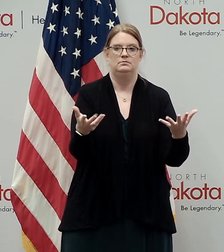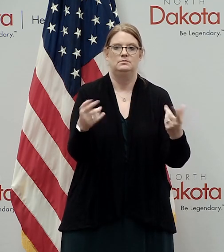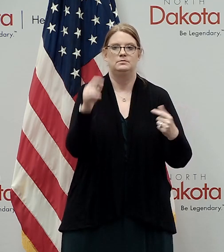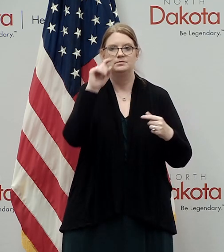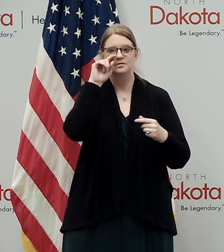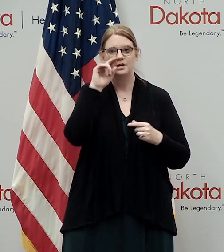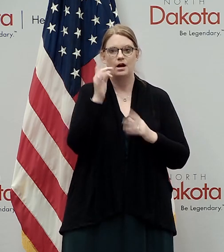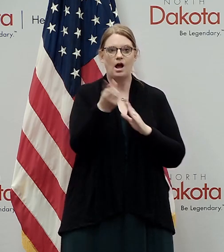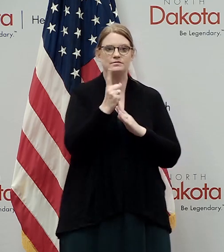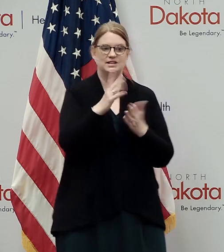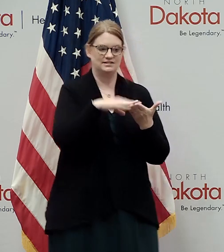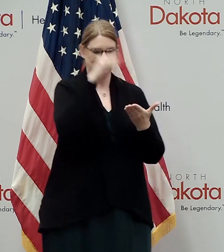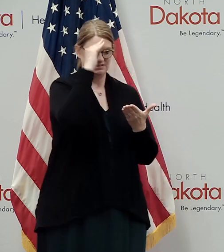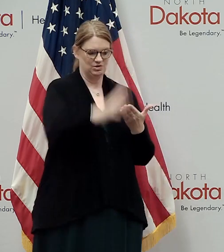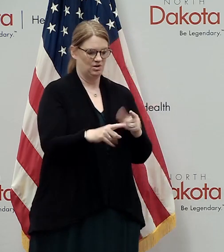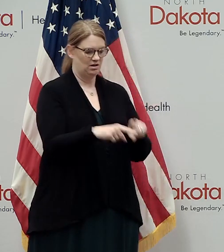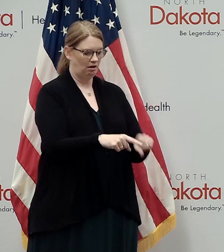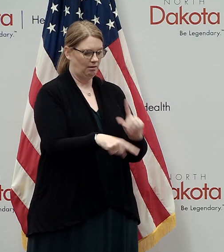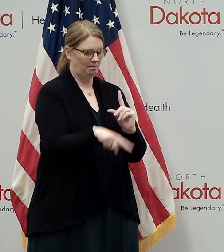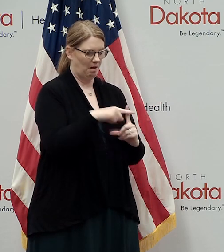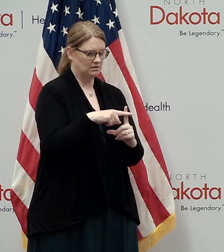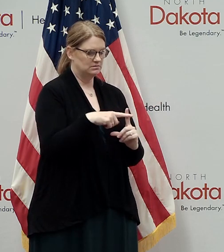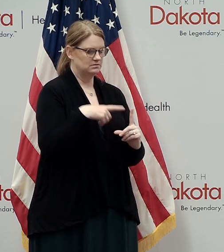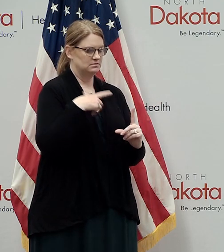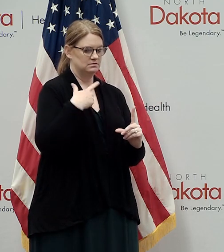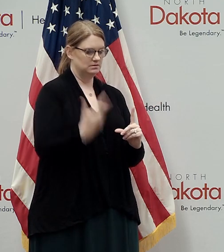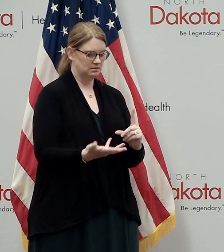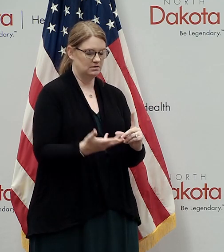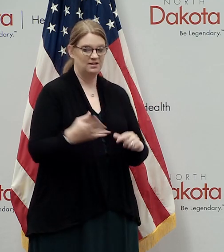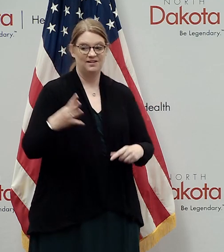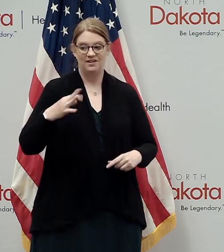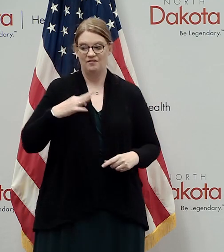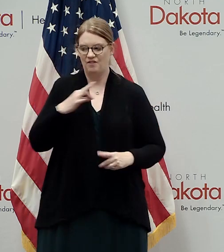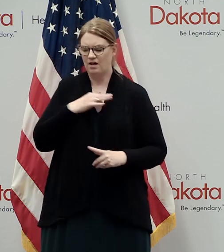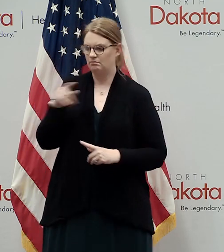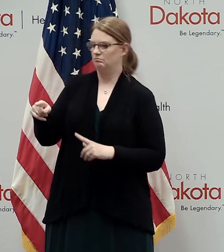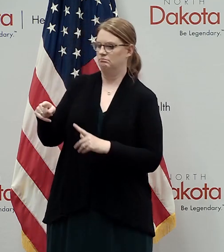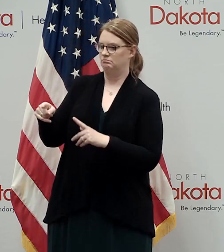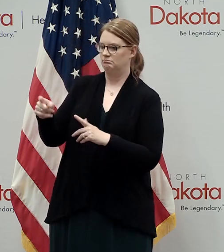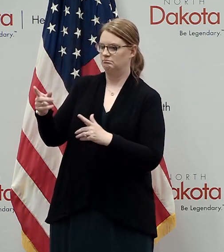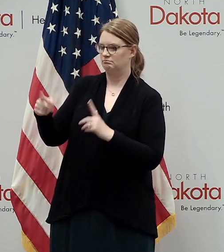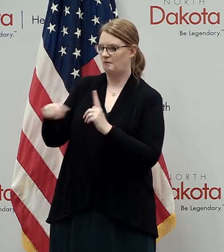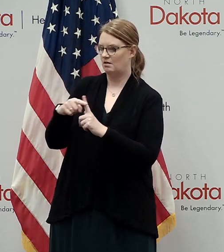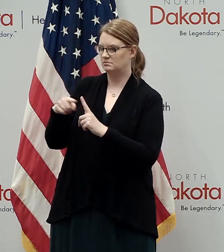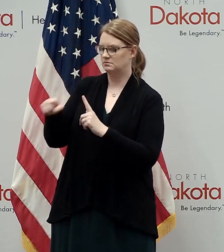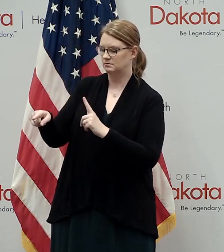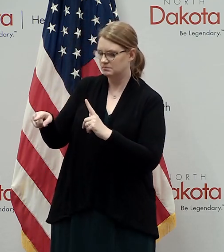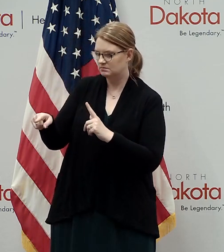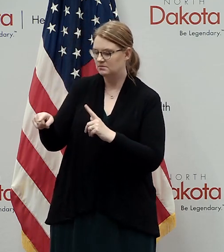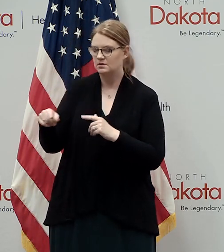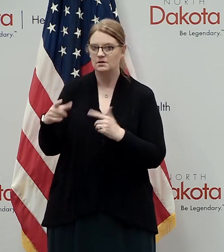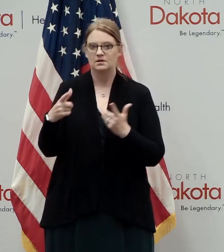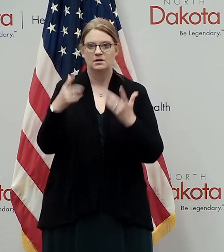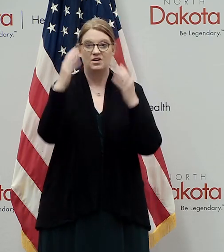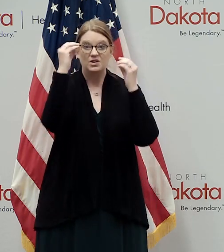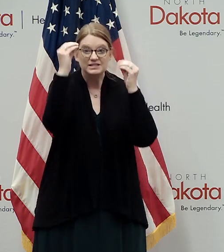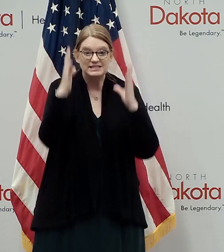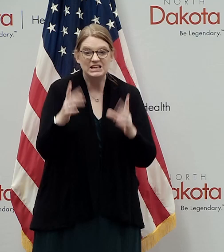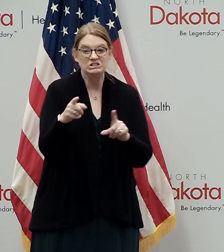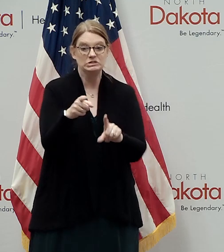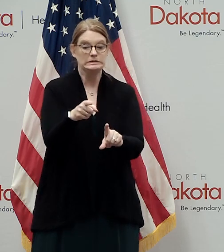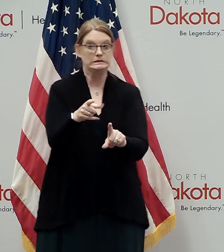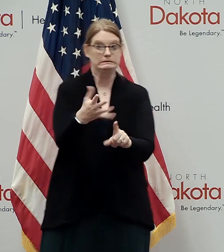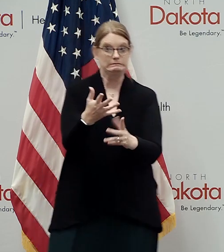positive student, when we get a positive faculty member, when we've got faculty members and teachers that may be at risk because of